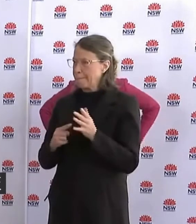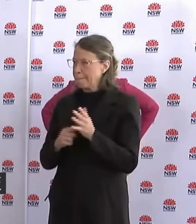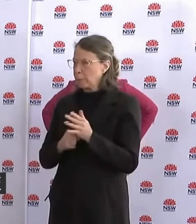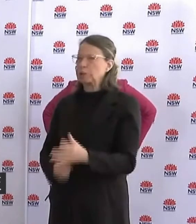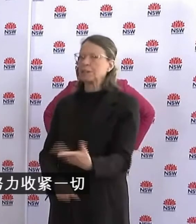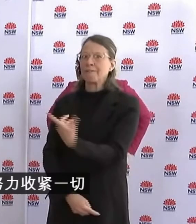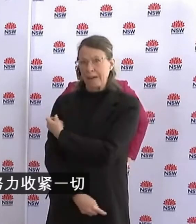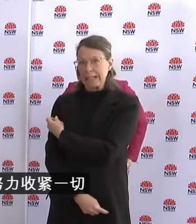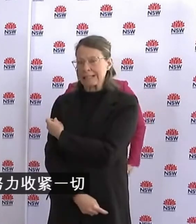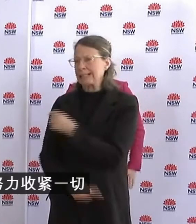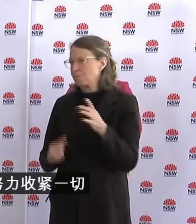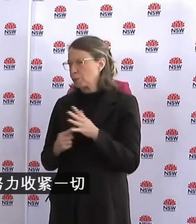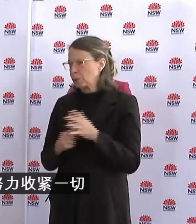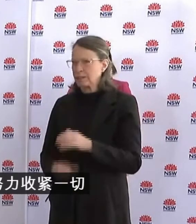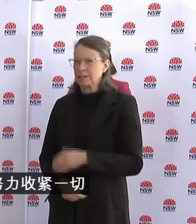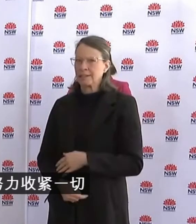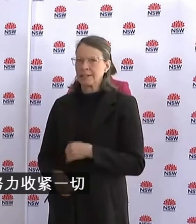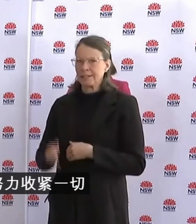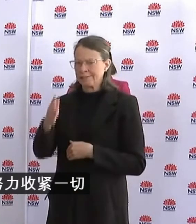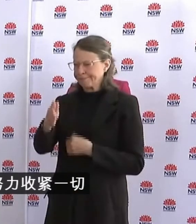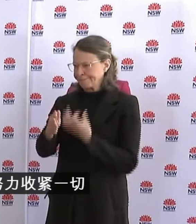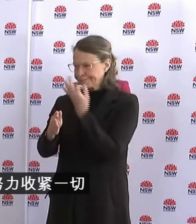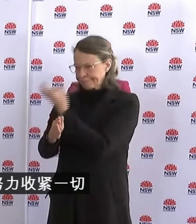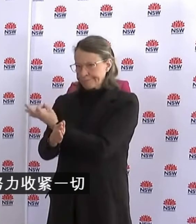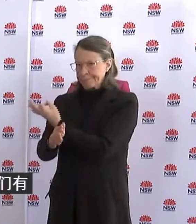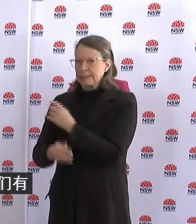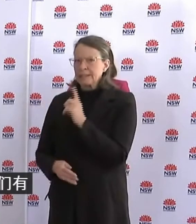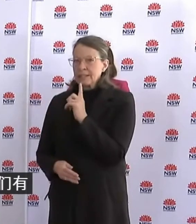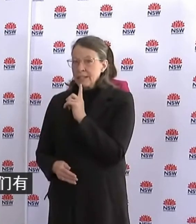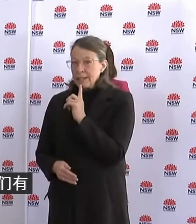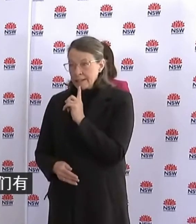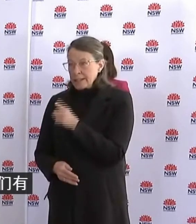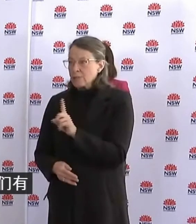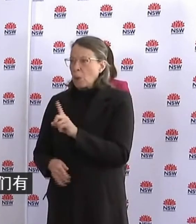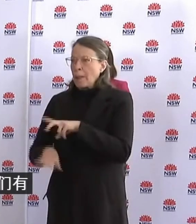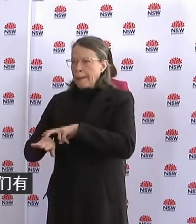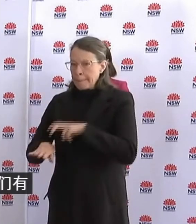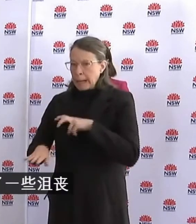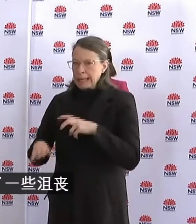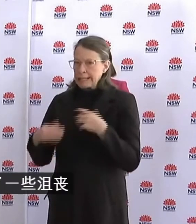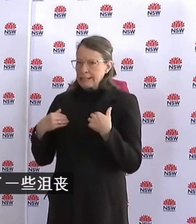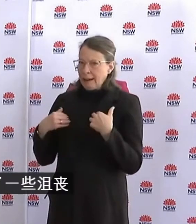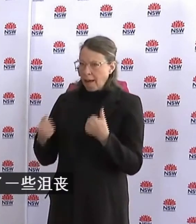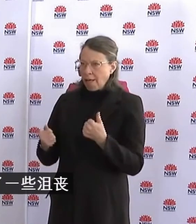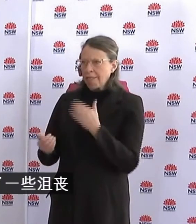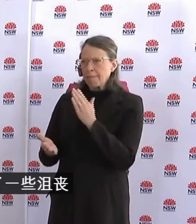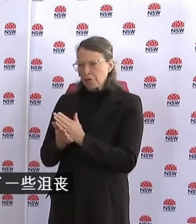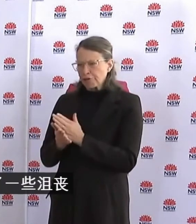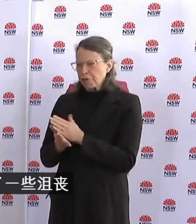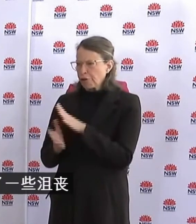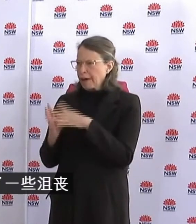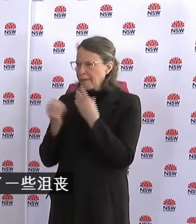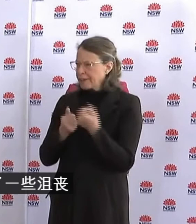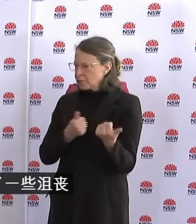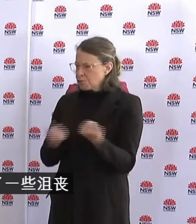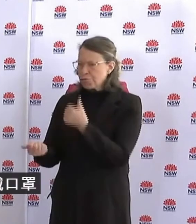Hazzard, yes. Minister Hazzard, the Premier said that police and health are working to tighten anything that might need tightening to ensure that we have the right settings. Police